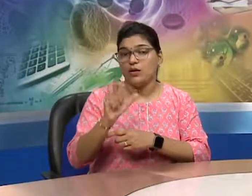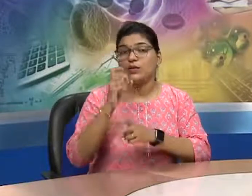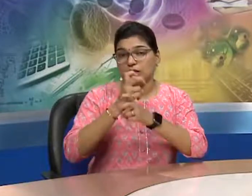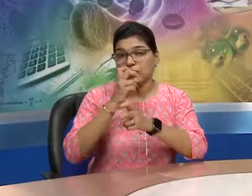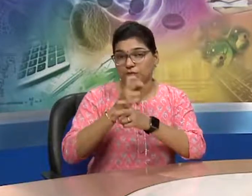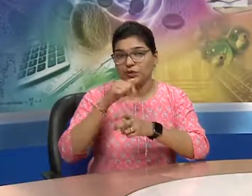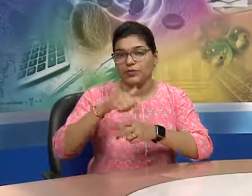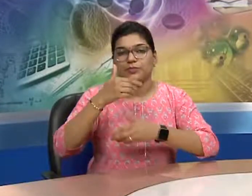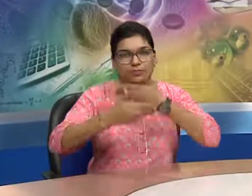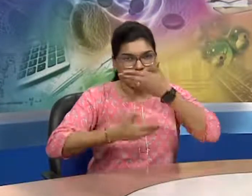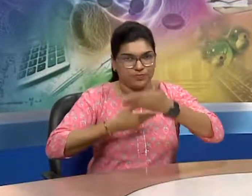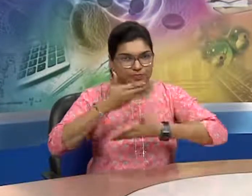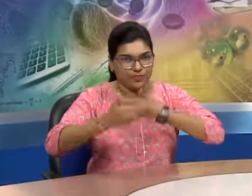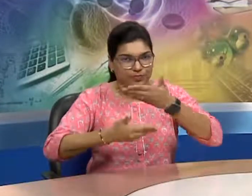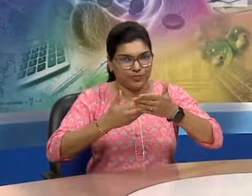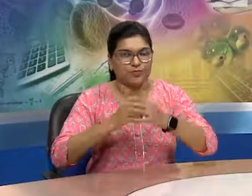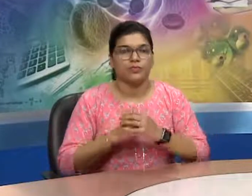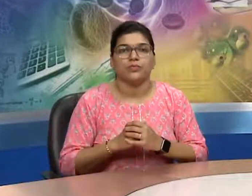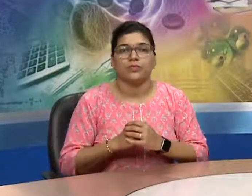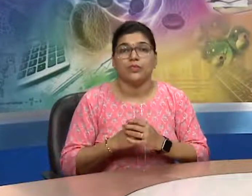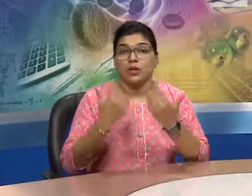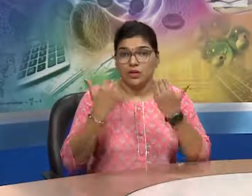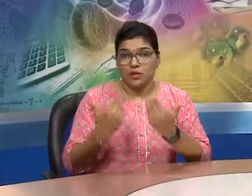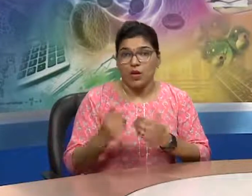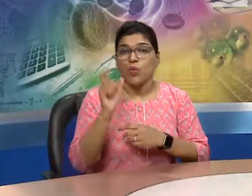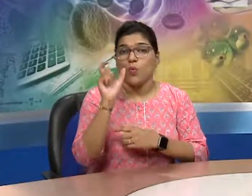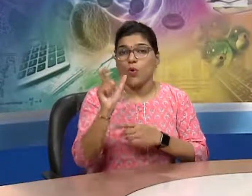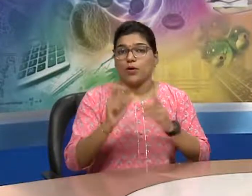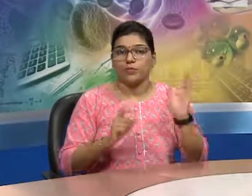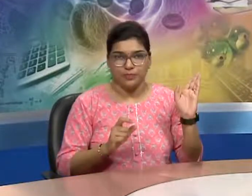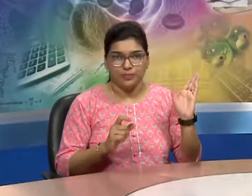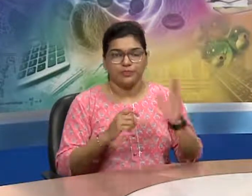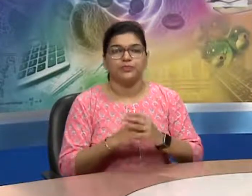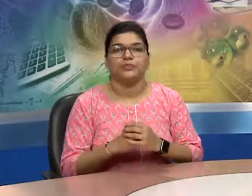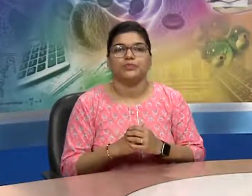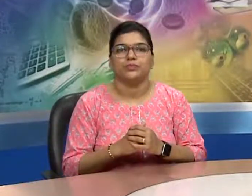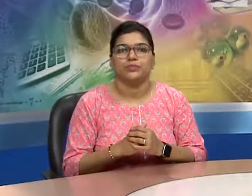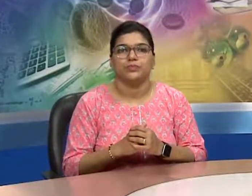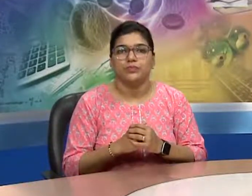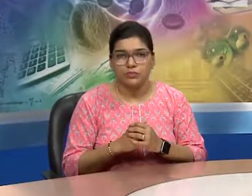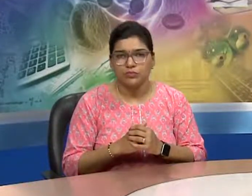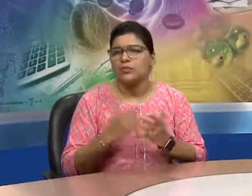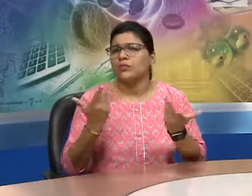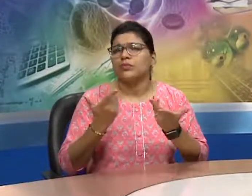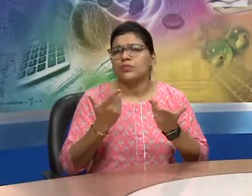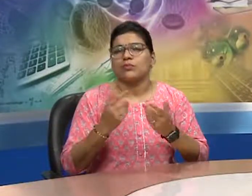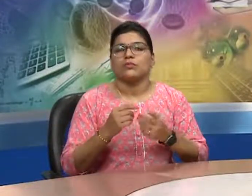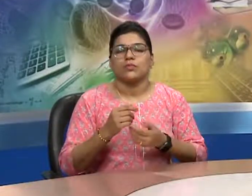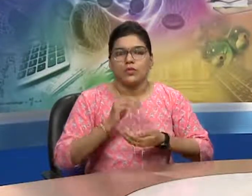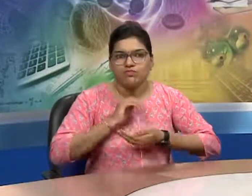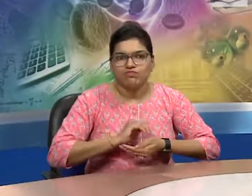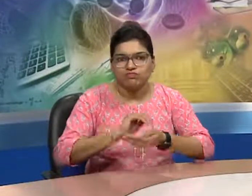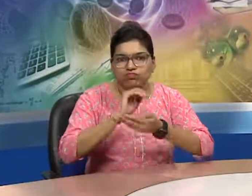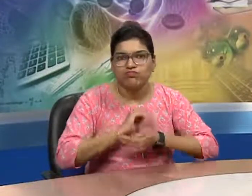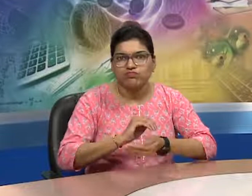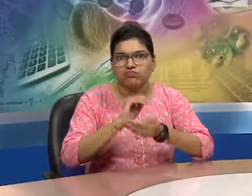First we will be doing difficult words. Now you can see one difficult word on the